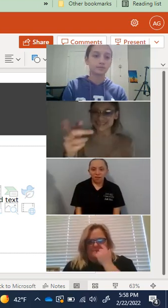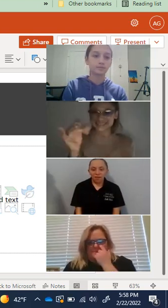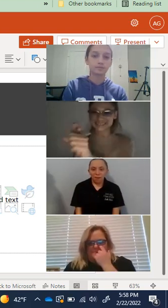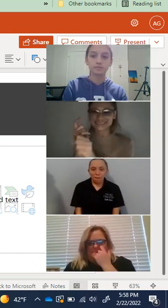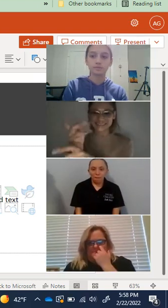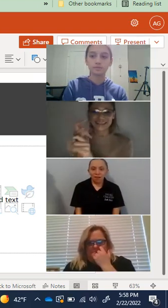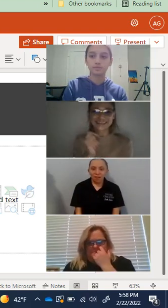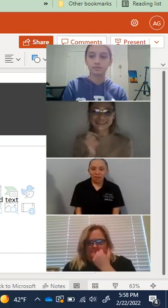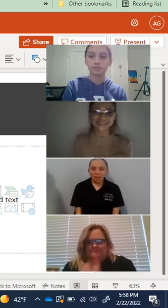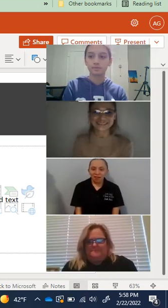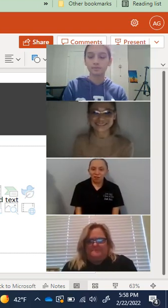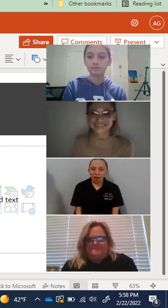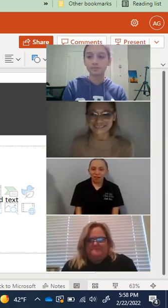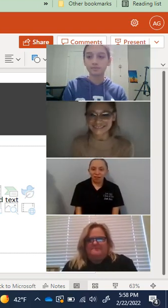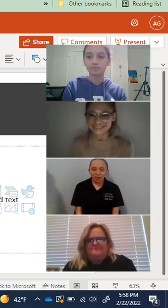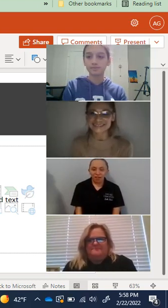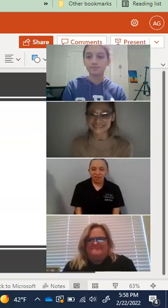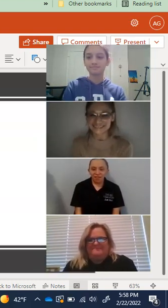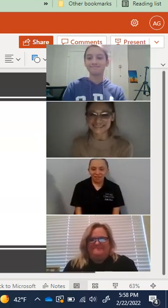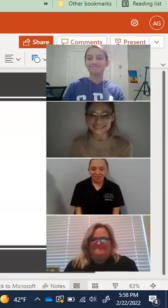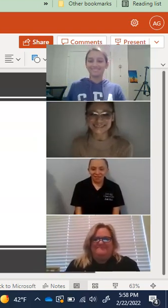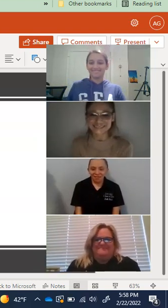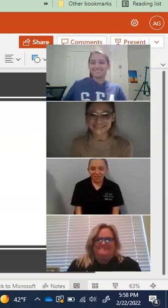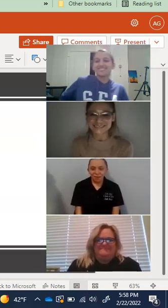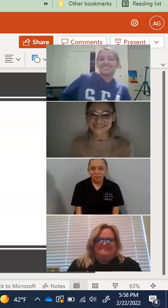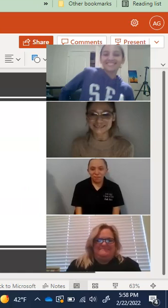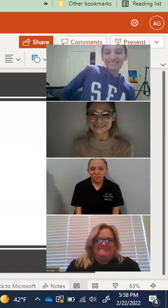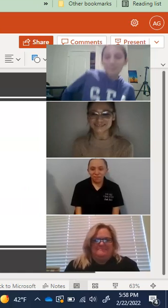Oh. Yeah, you got it. Got it.